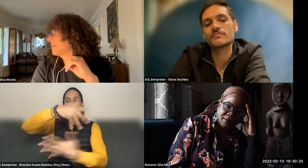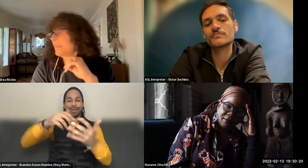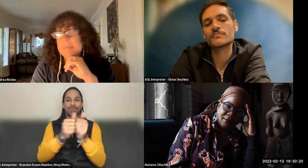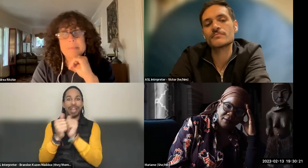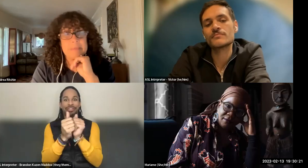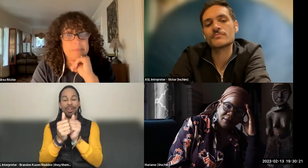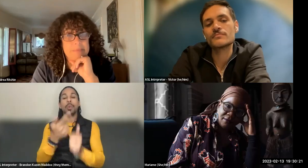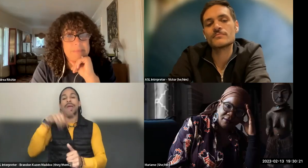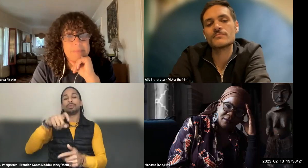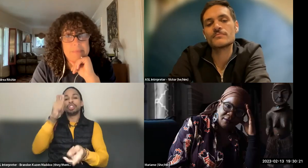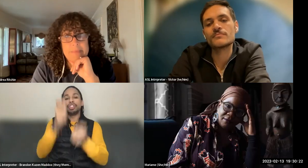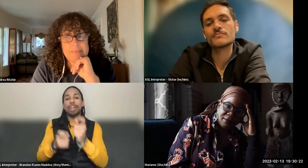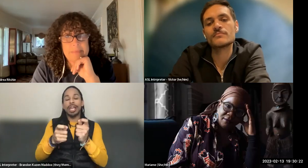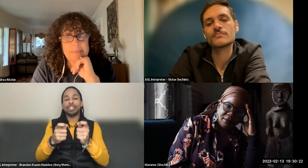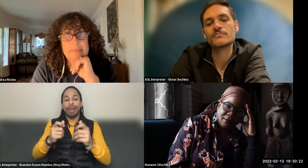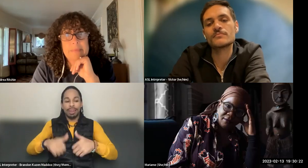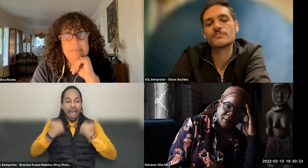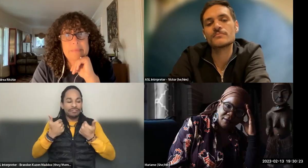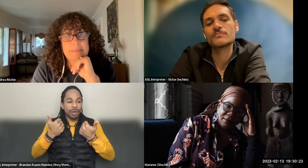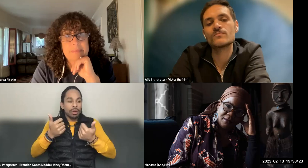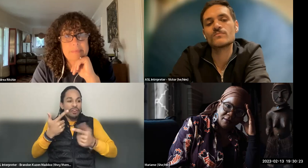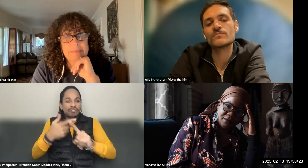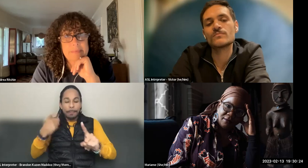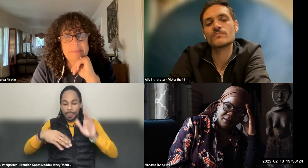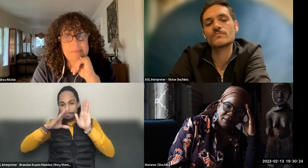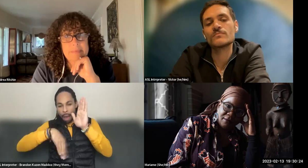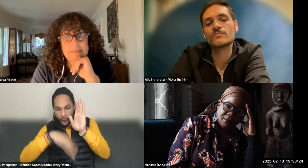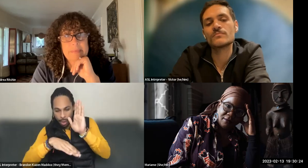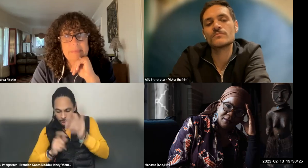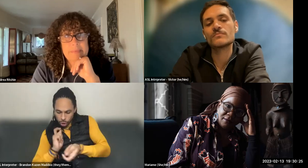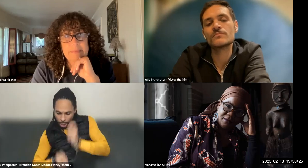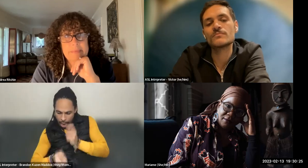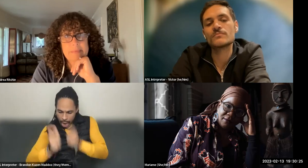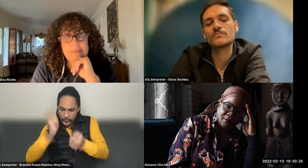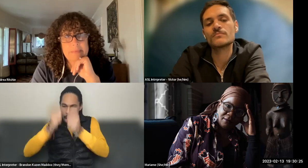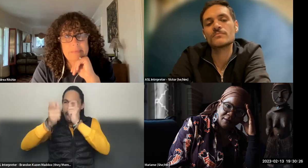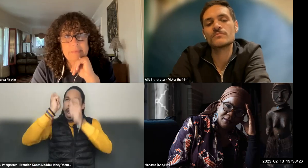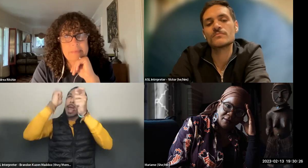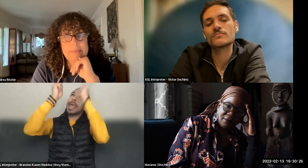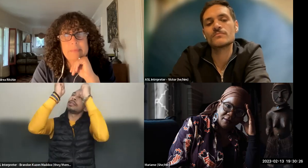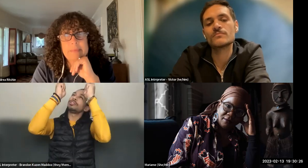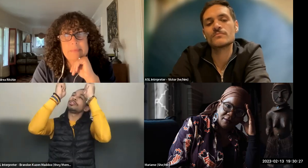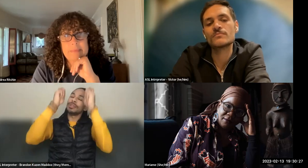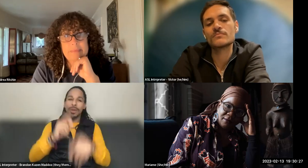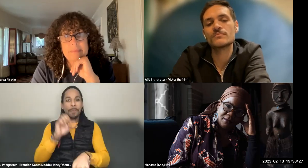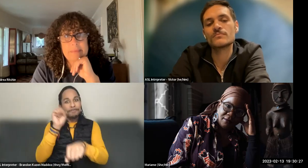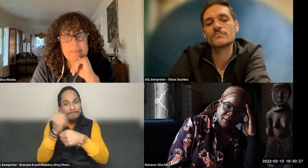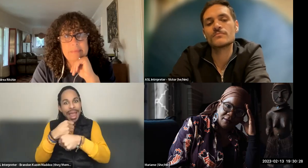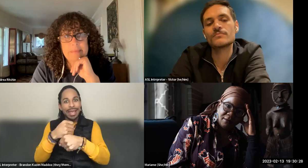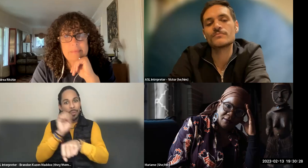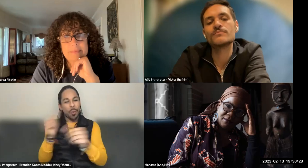It's about making things together with other people, lots of things. tons of different experiments,